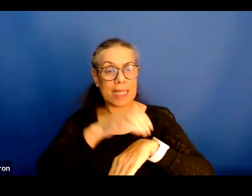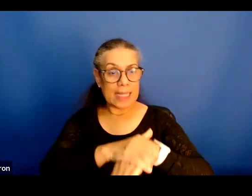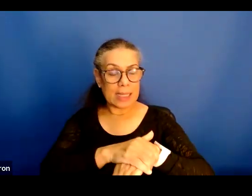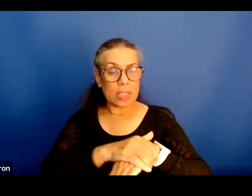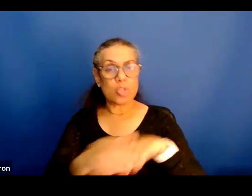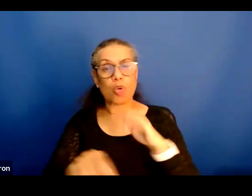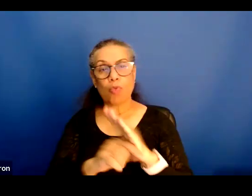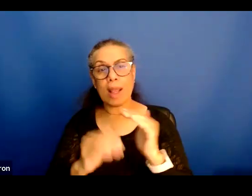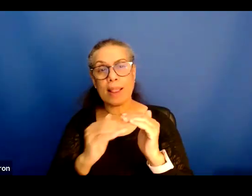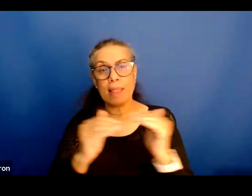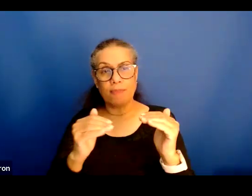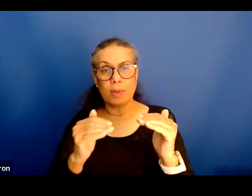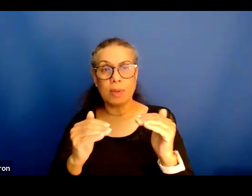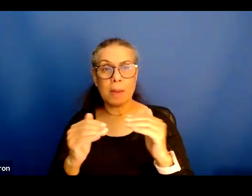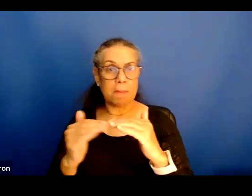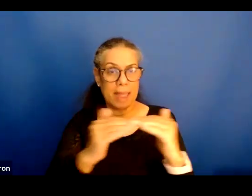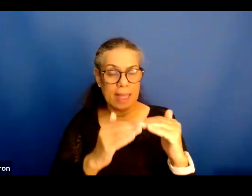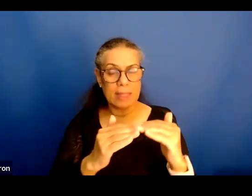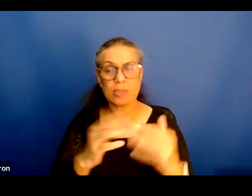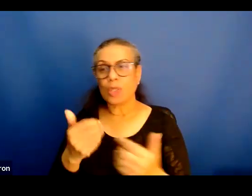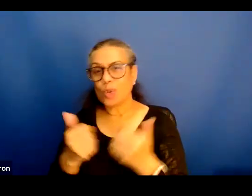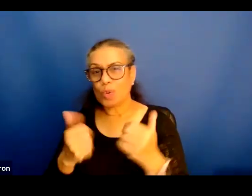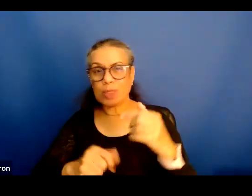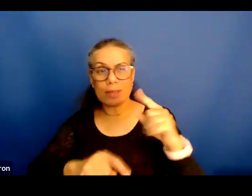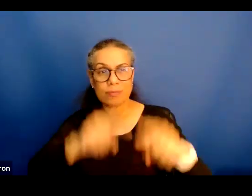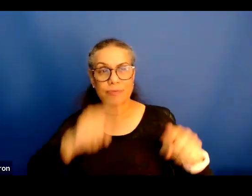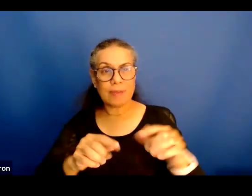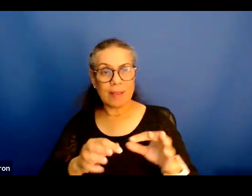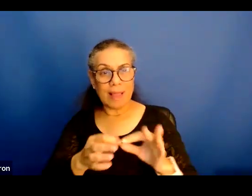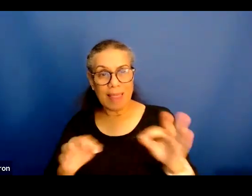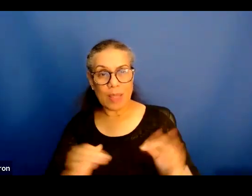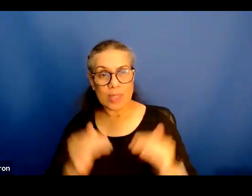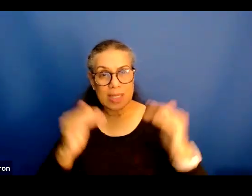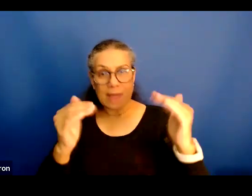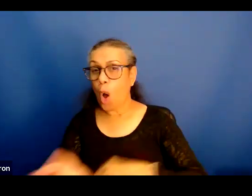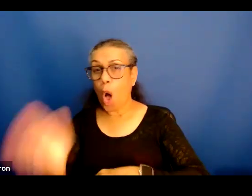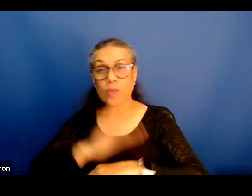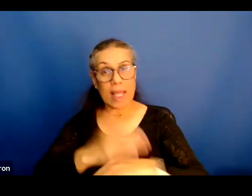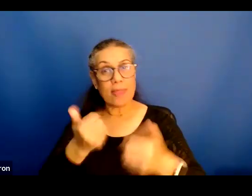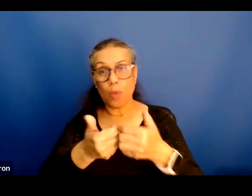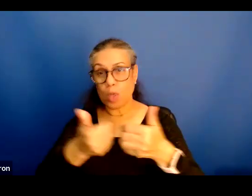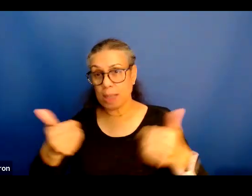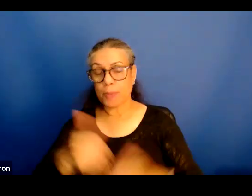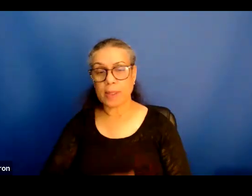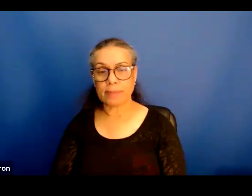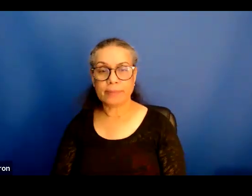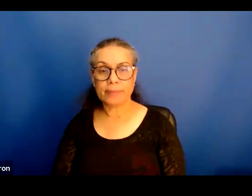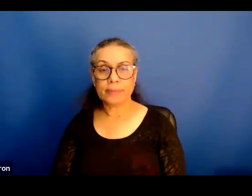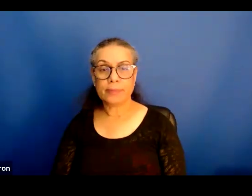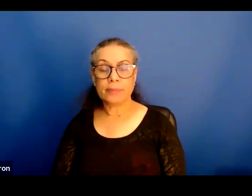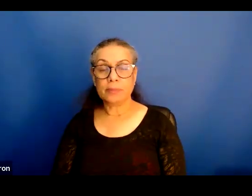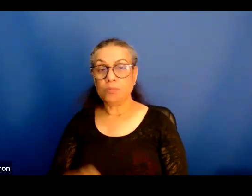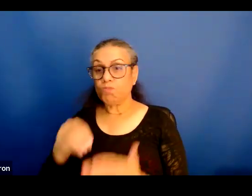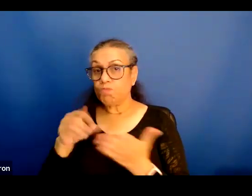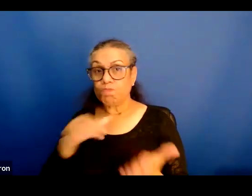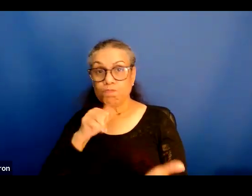level peers, including multilingual learners of different language levels, for the entire day. Students were not accessing